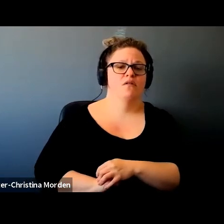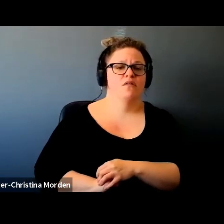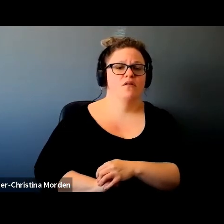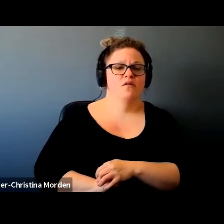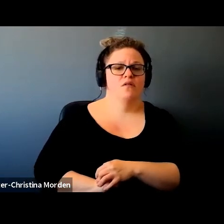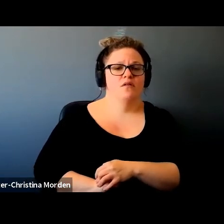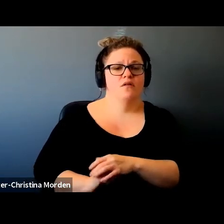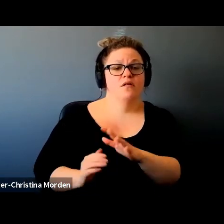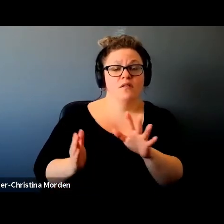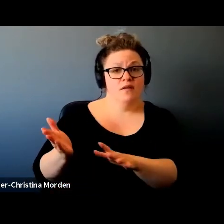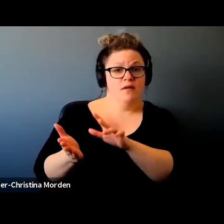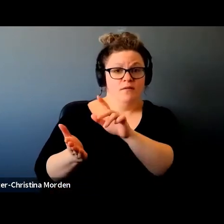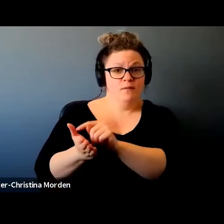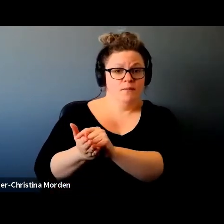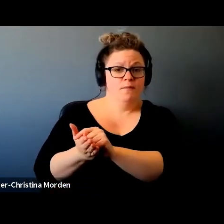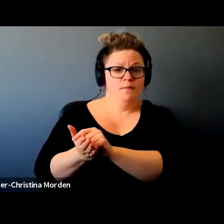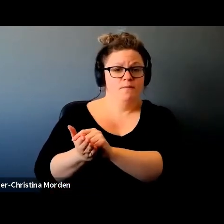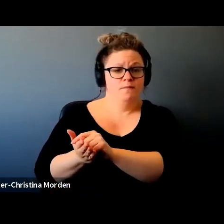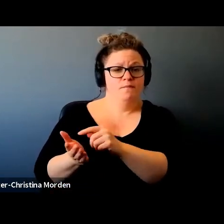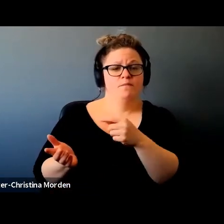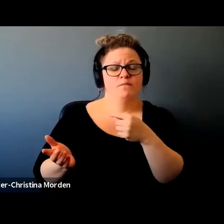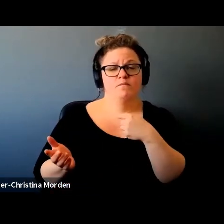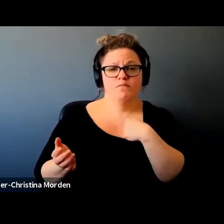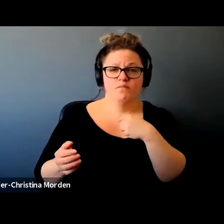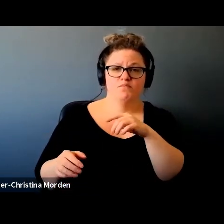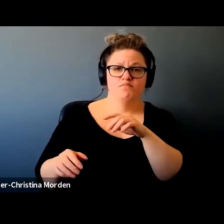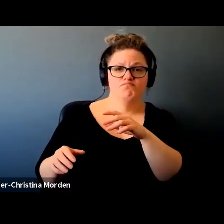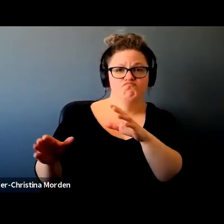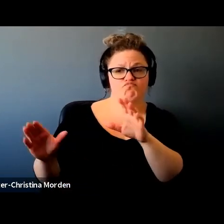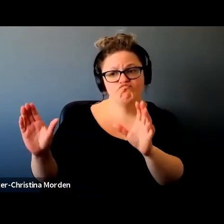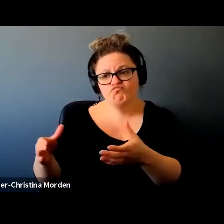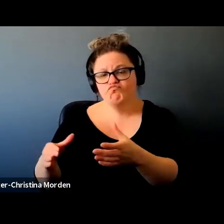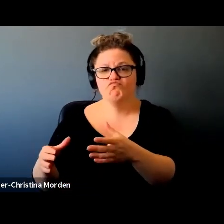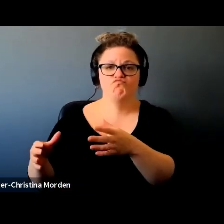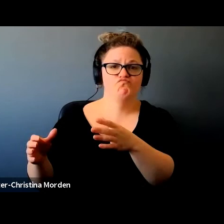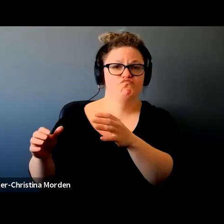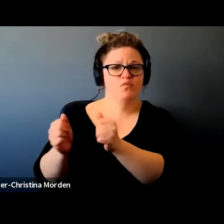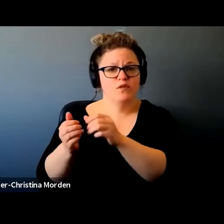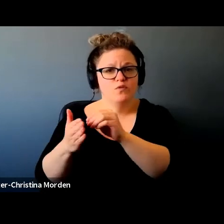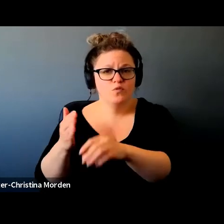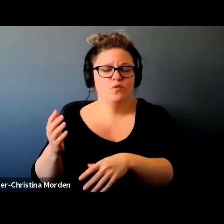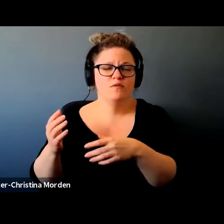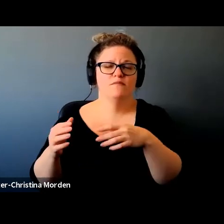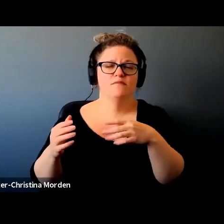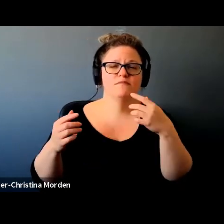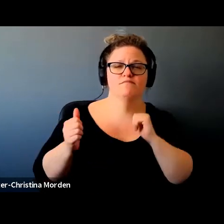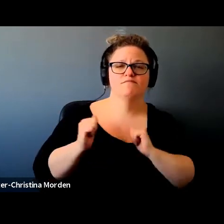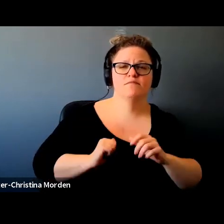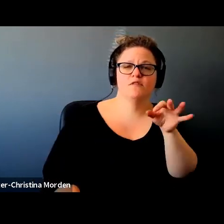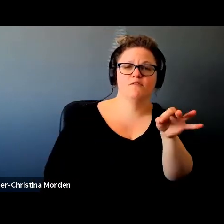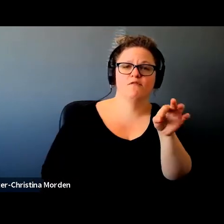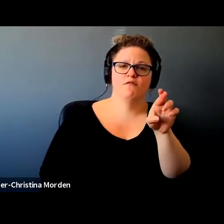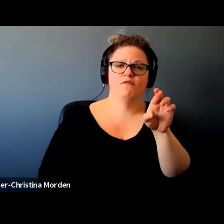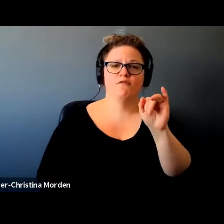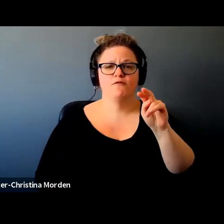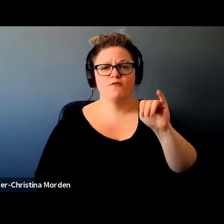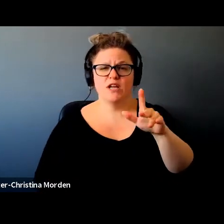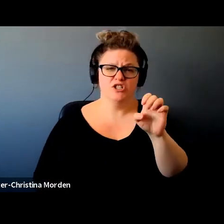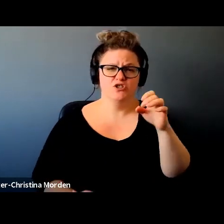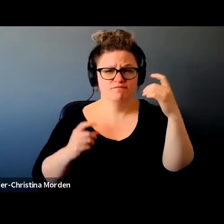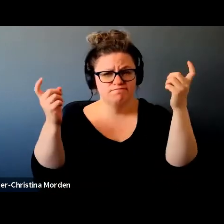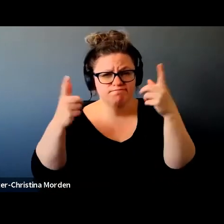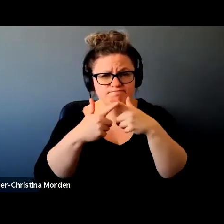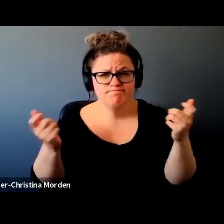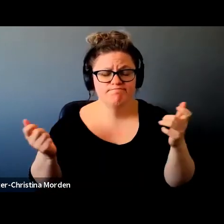in that time, I'd been working with classmates on fringe plays and other independent projects. And when I went out into the world,